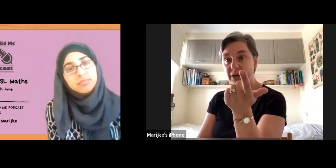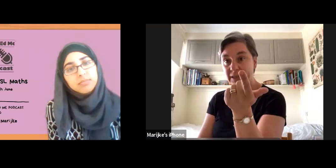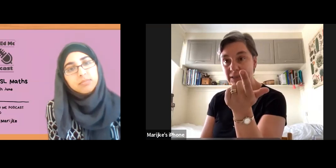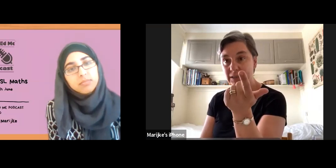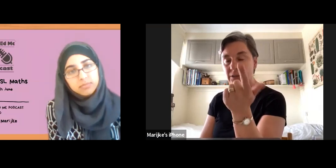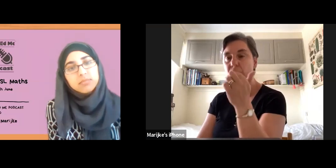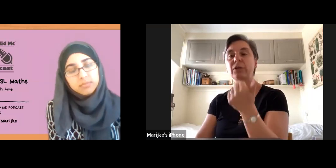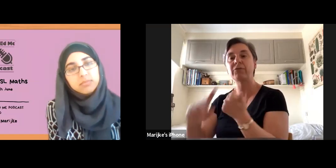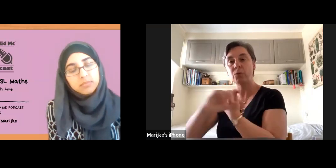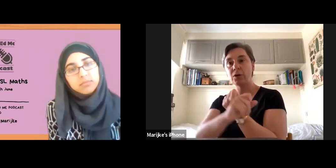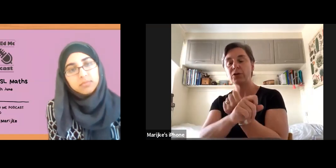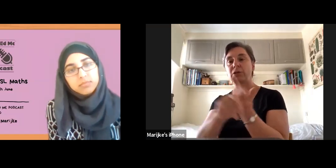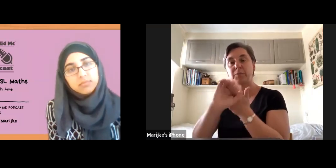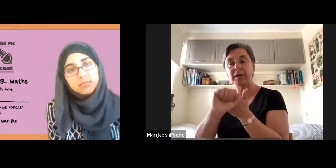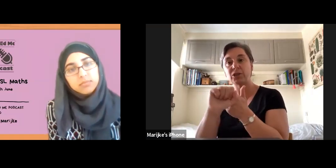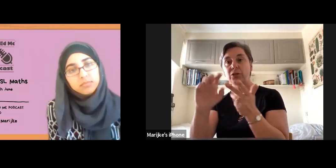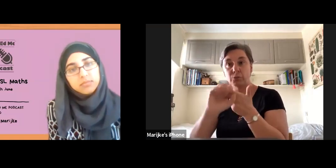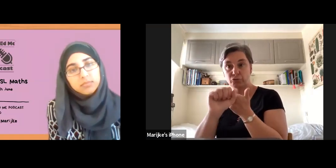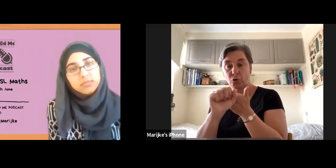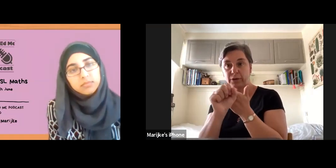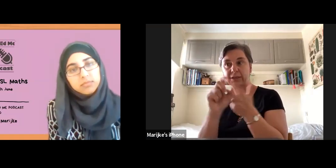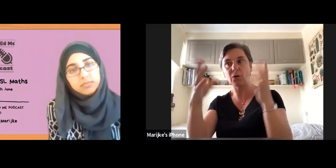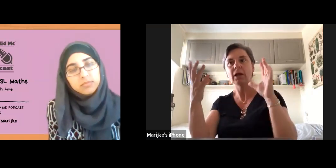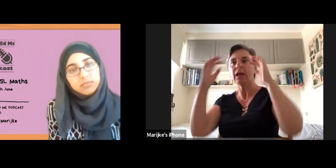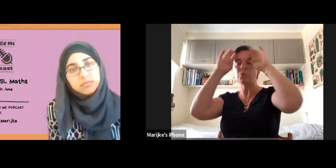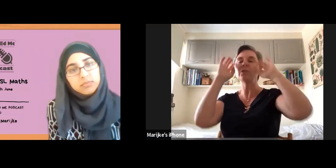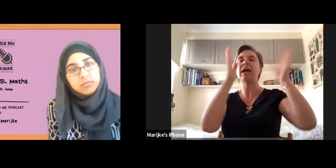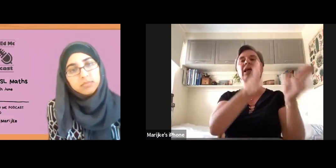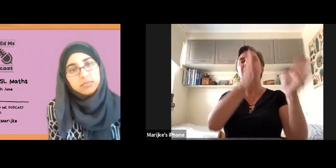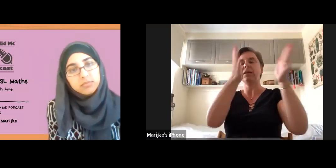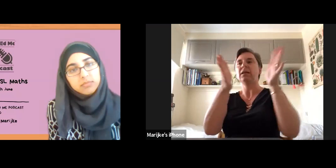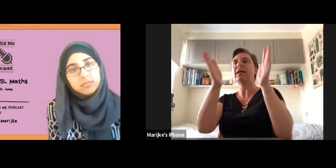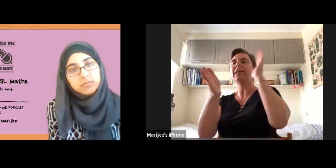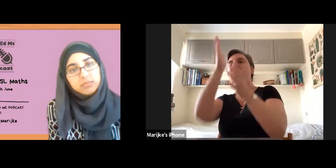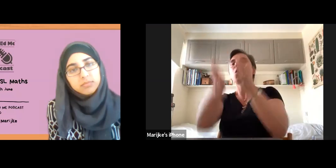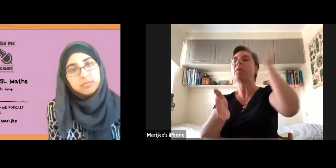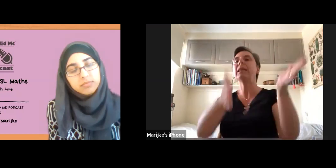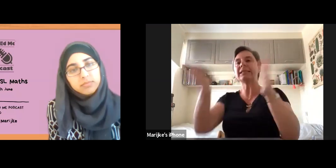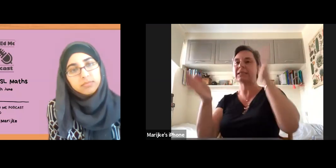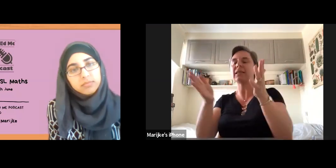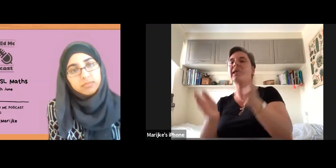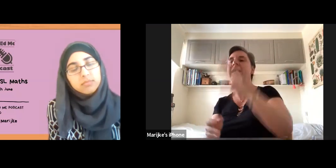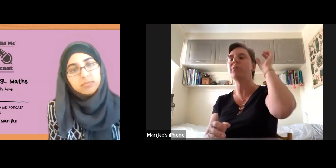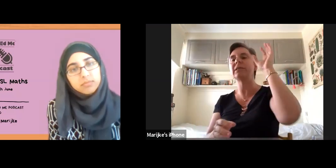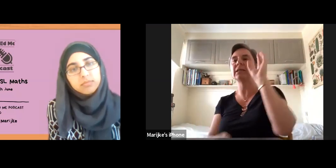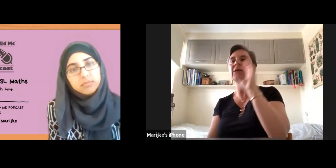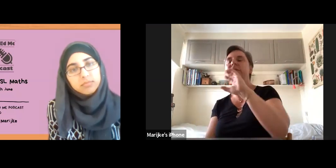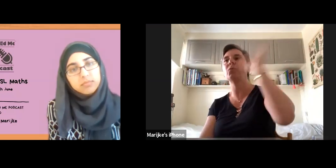it. So you'd have the word, you'd have the picture, you would draw it. Or you wouldn't have like a proper list, like here is the